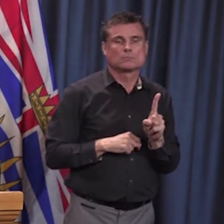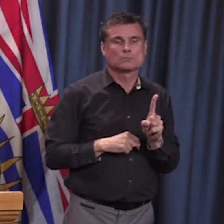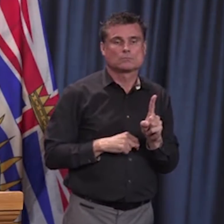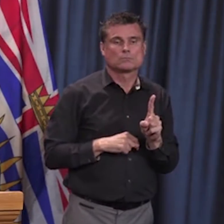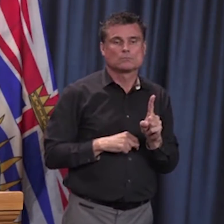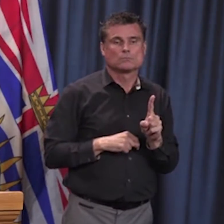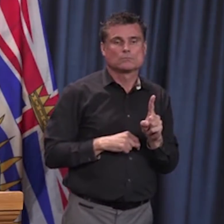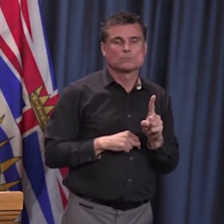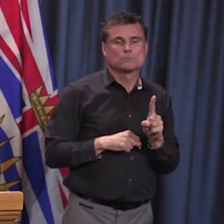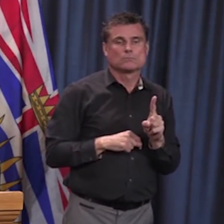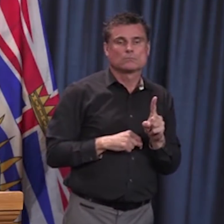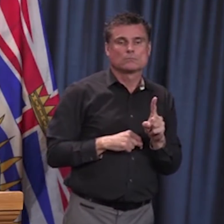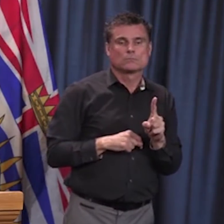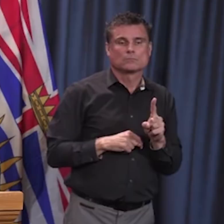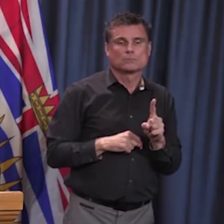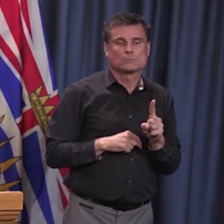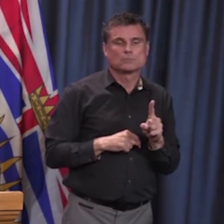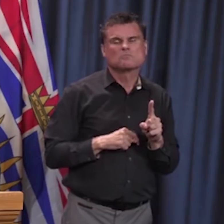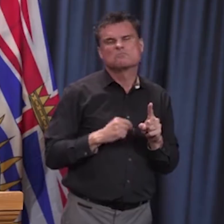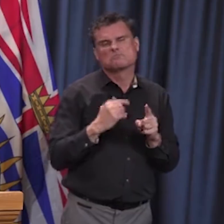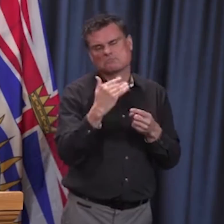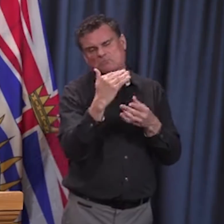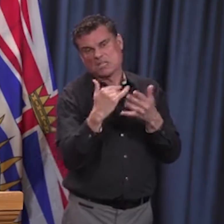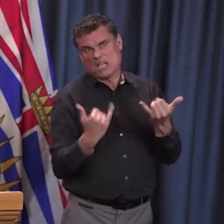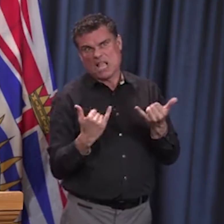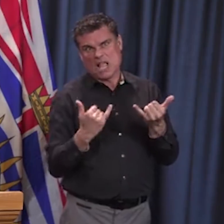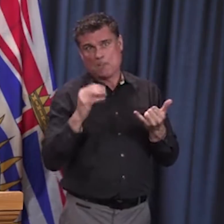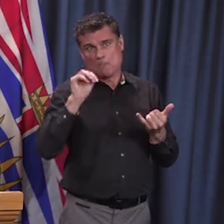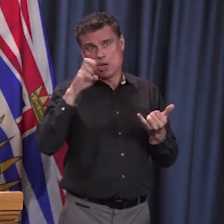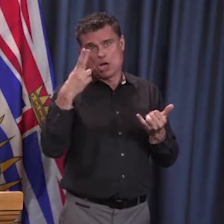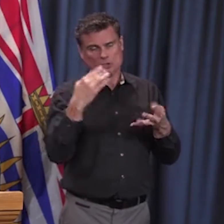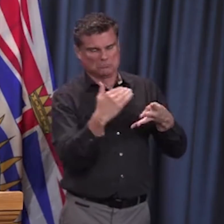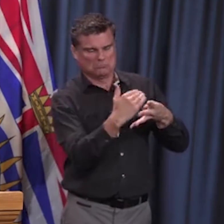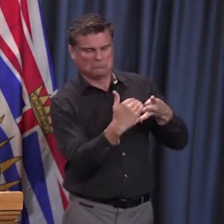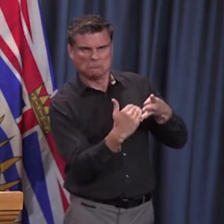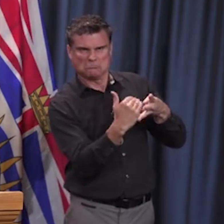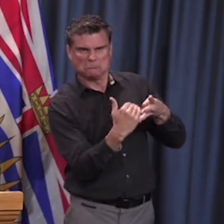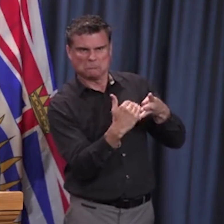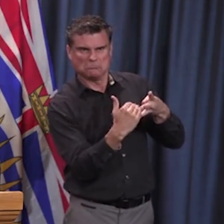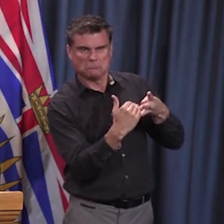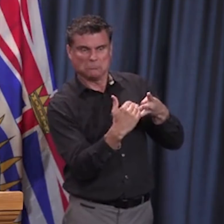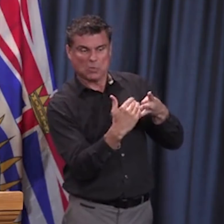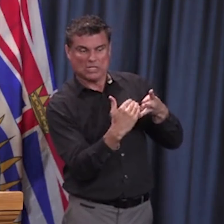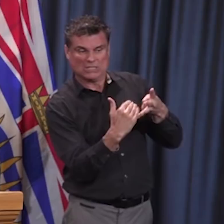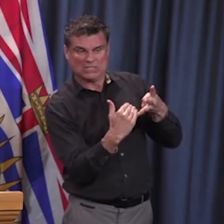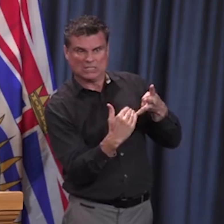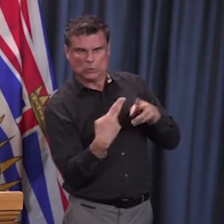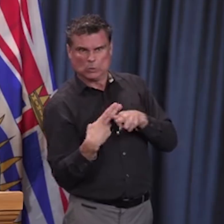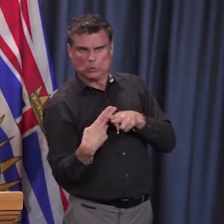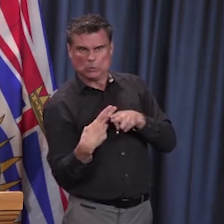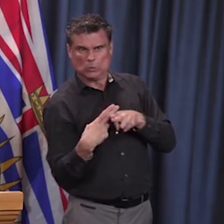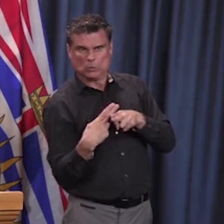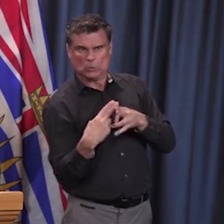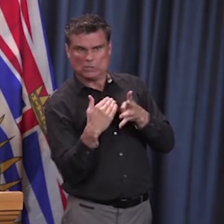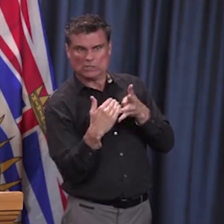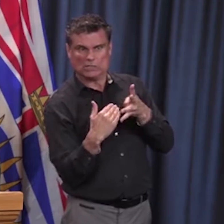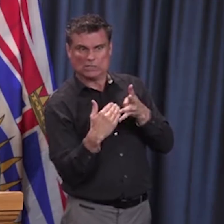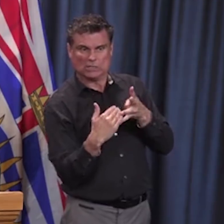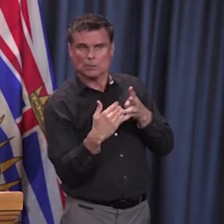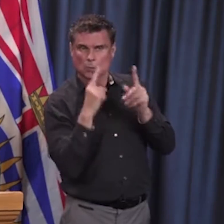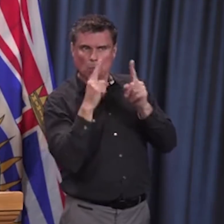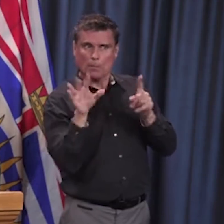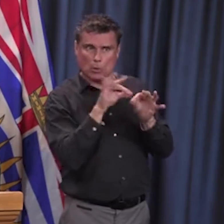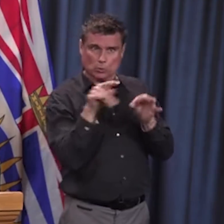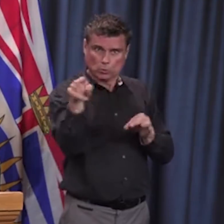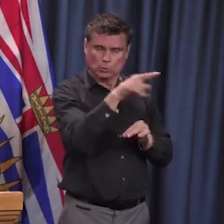into April. We want to make sure people are comforted that because of this epidemic, the pandemic, they will not lose their